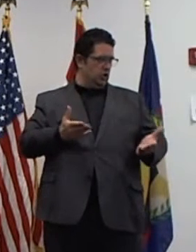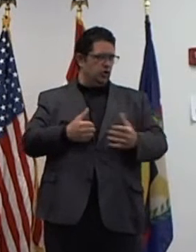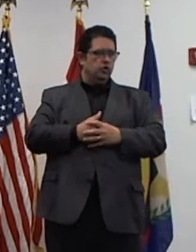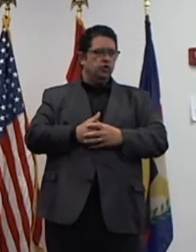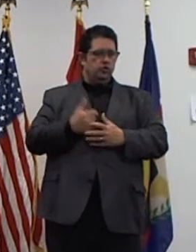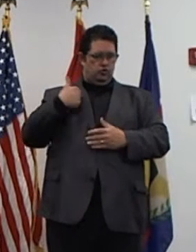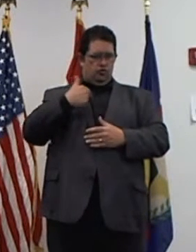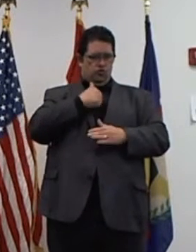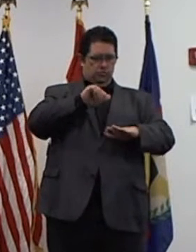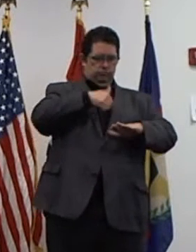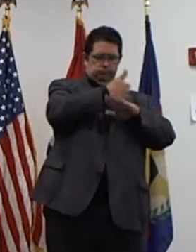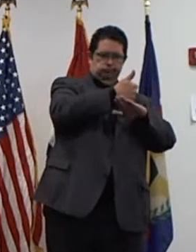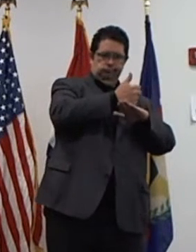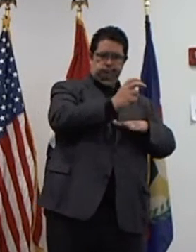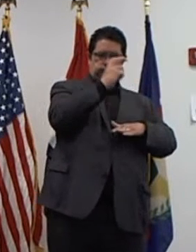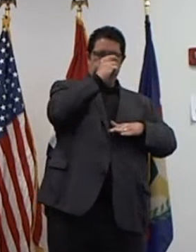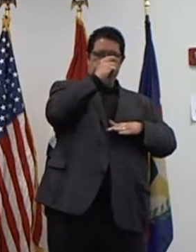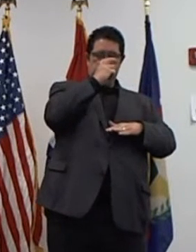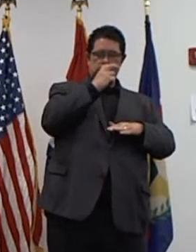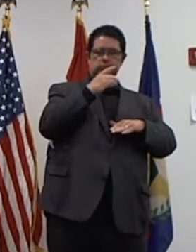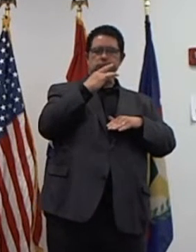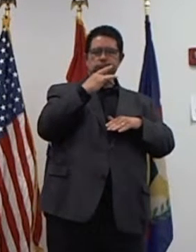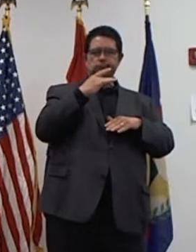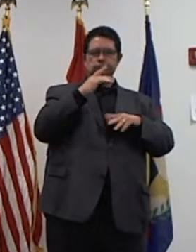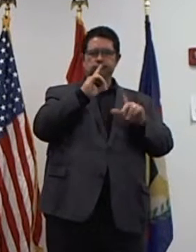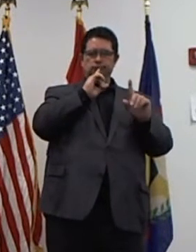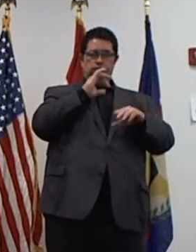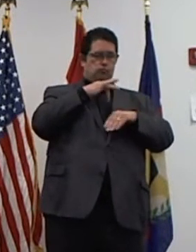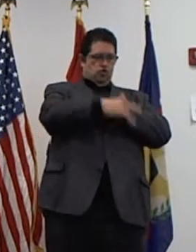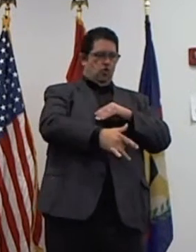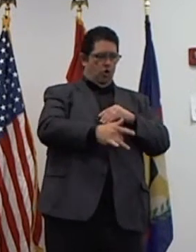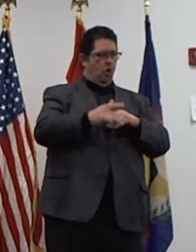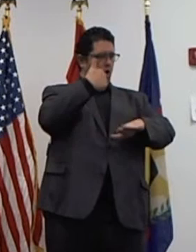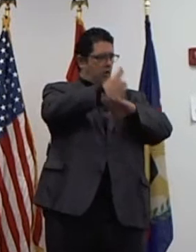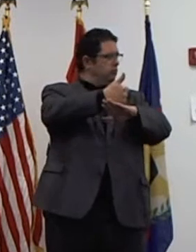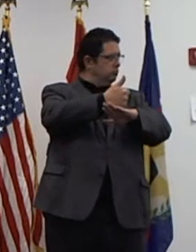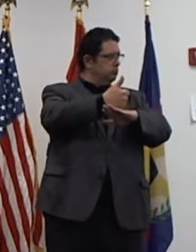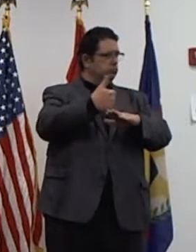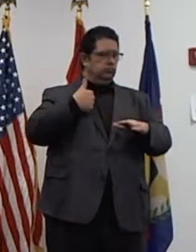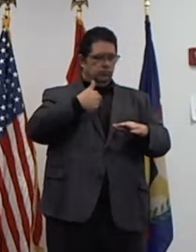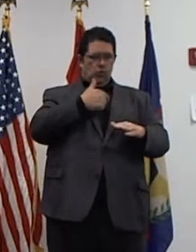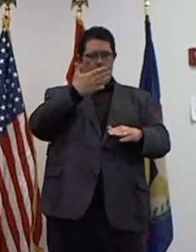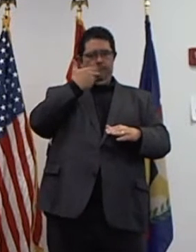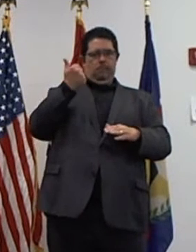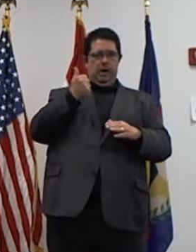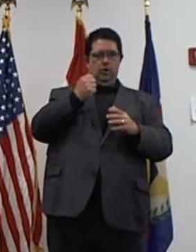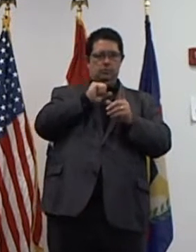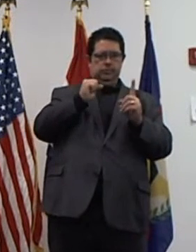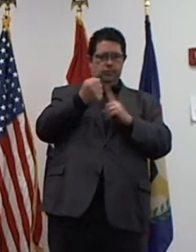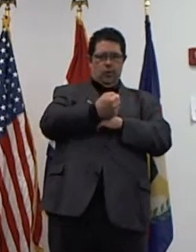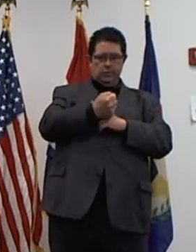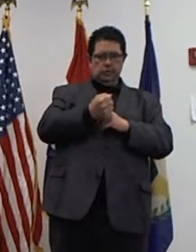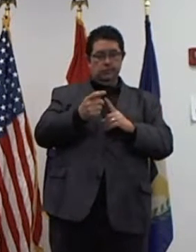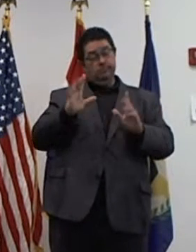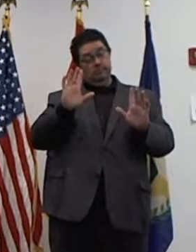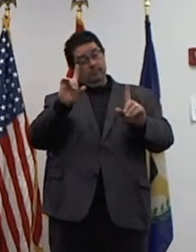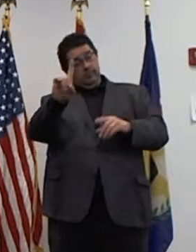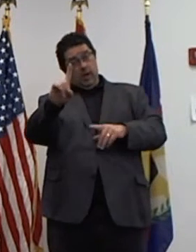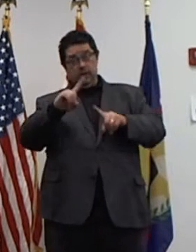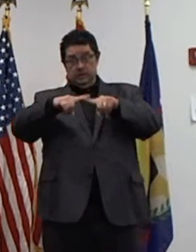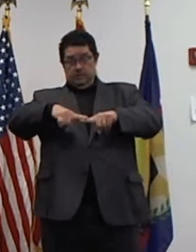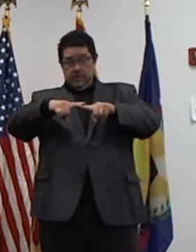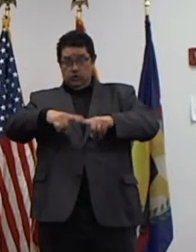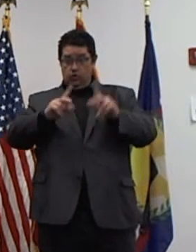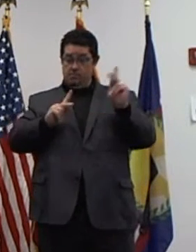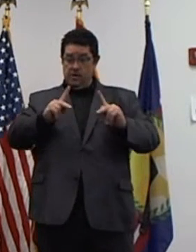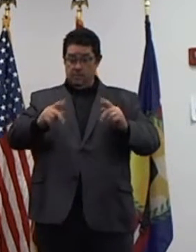We initiated pretty tight restrictions early on, and we're in a better spot, we're in a better trajectory, but it does very much depend on